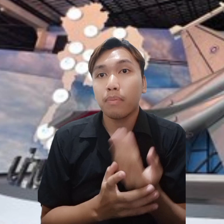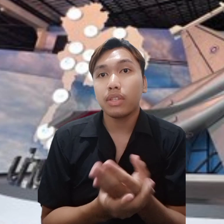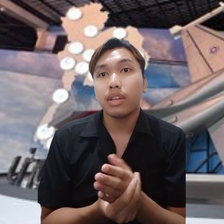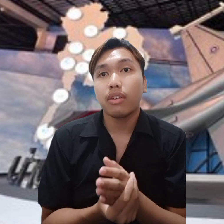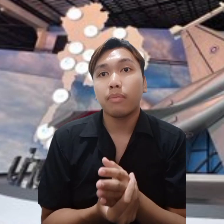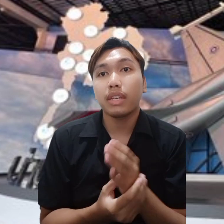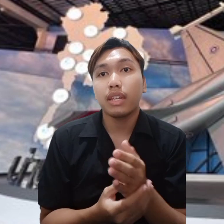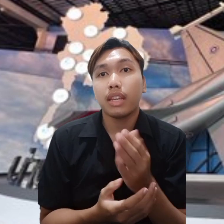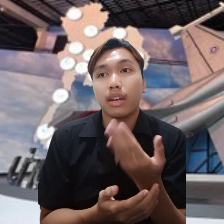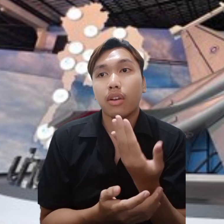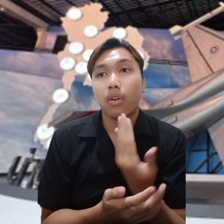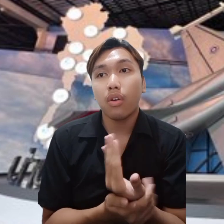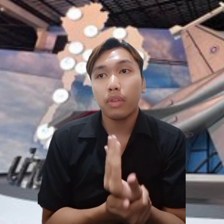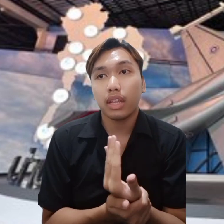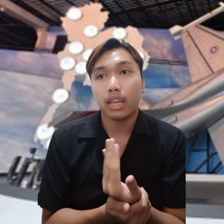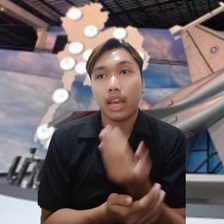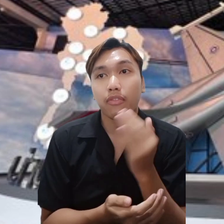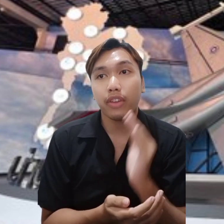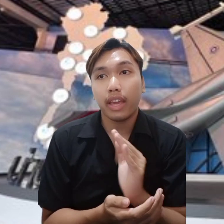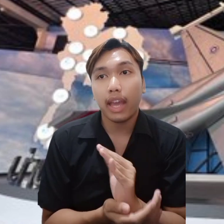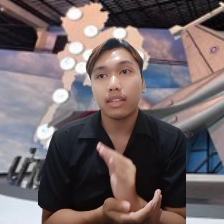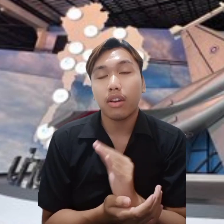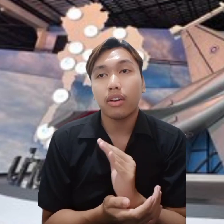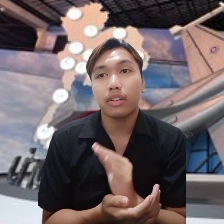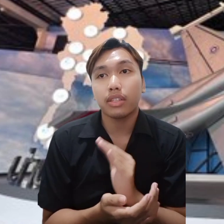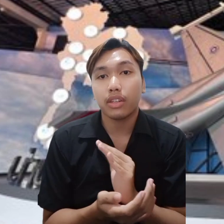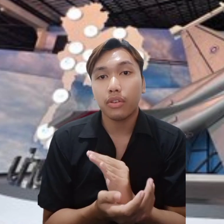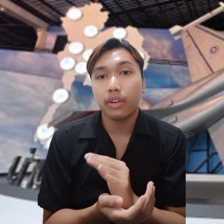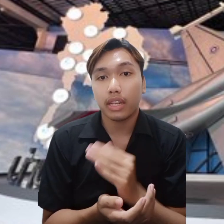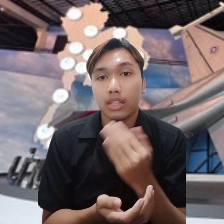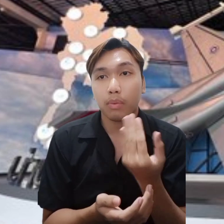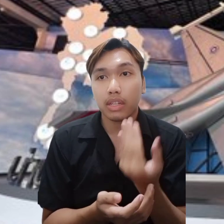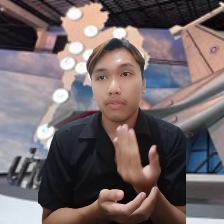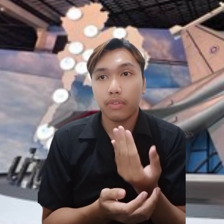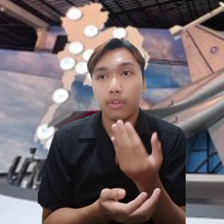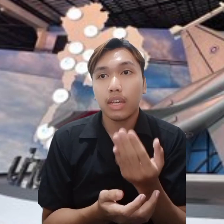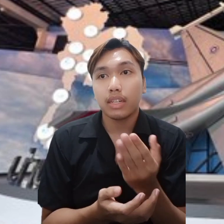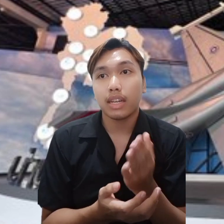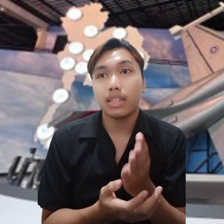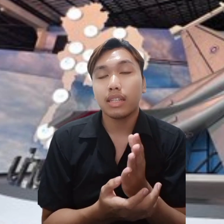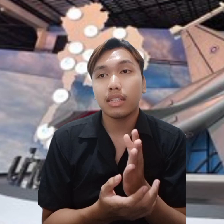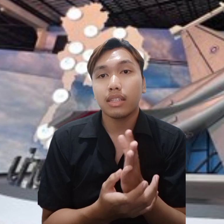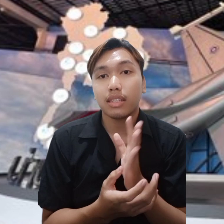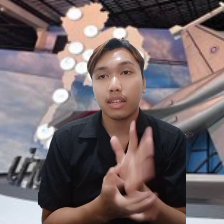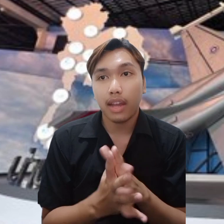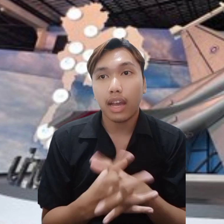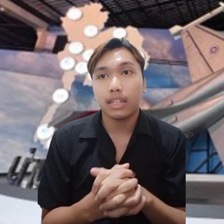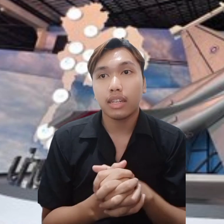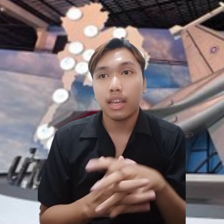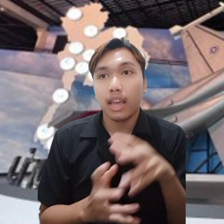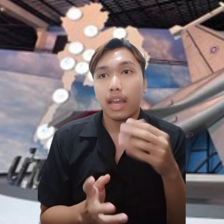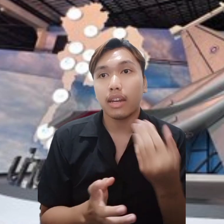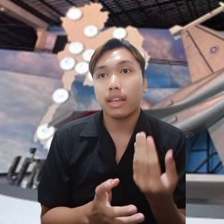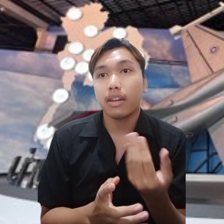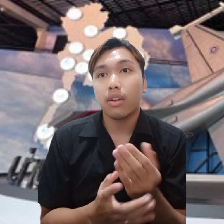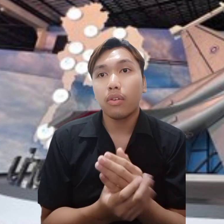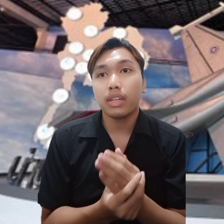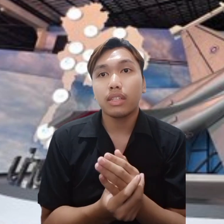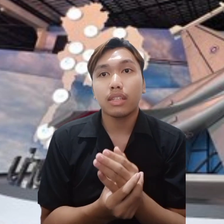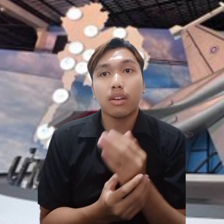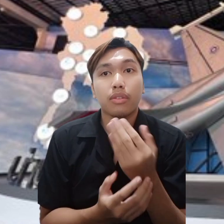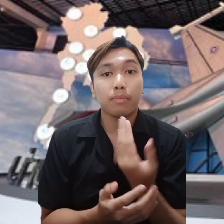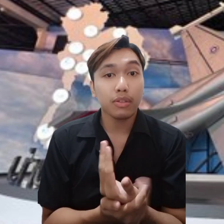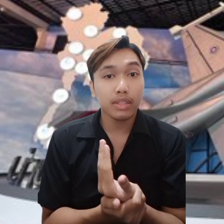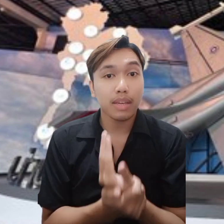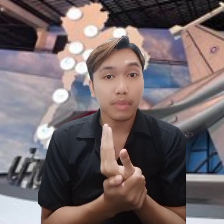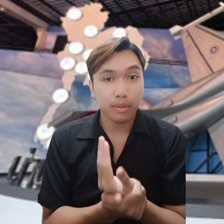the official the building in the Cromley and we has on the January 24, 1969 and the